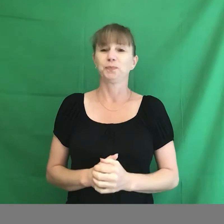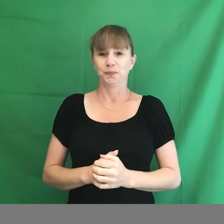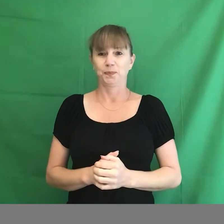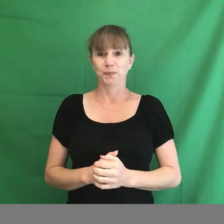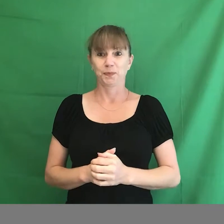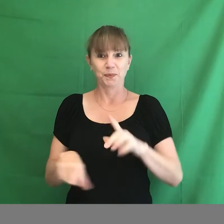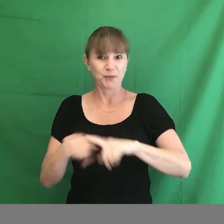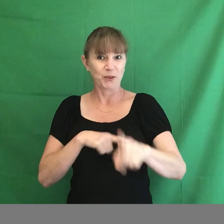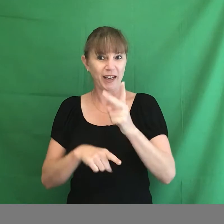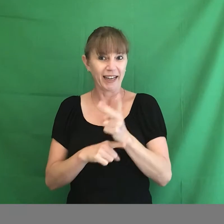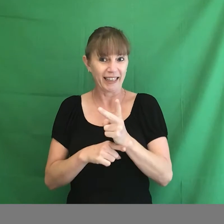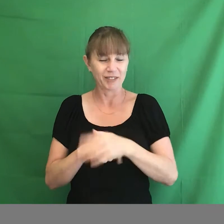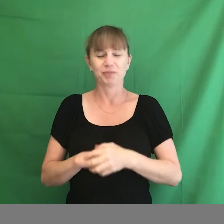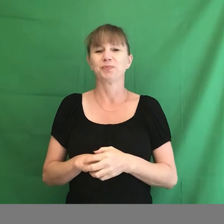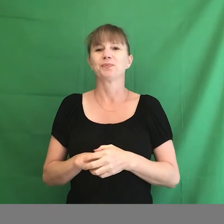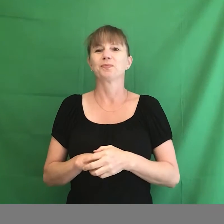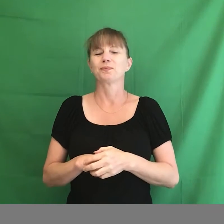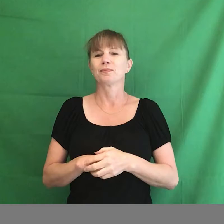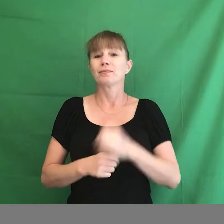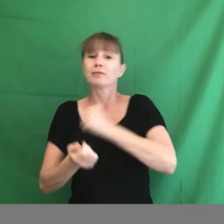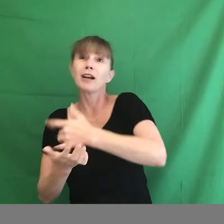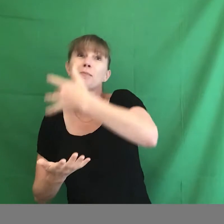hide. Let's do that together, ready?